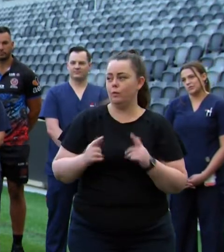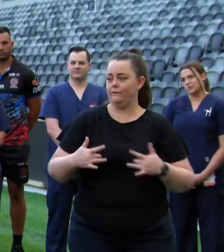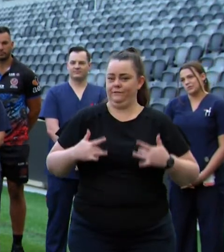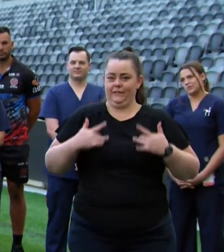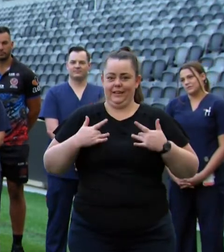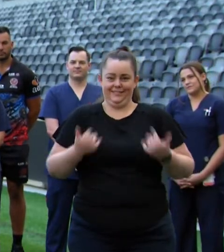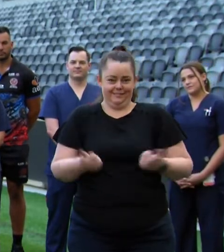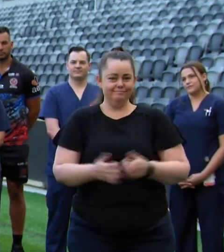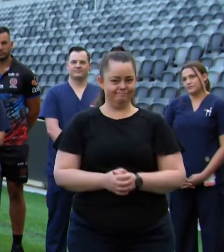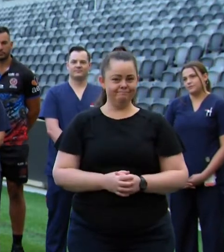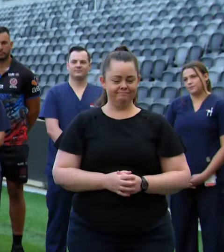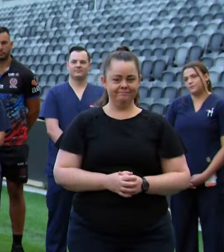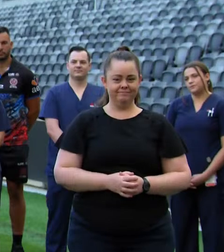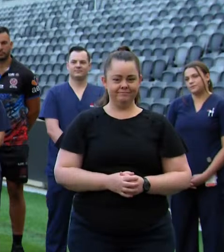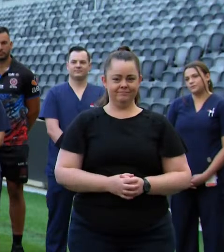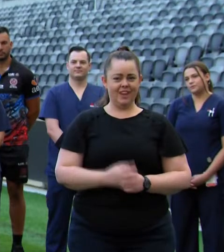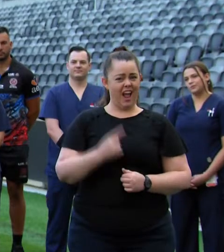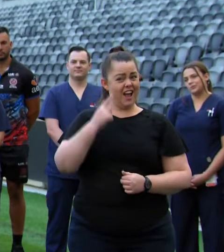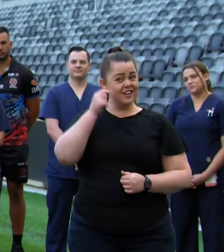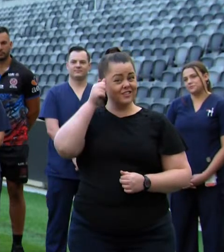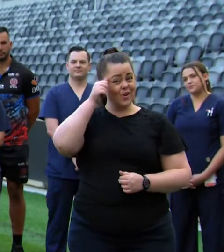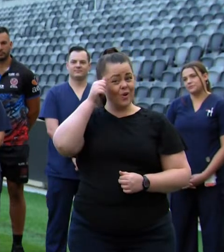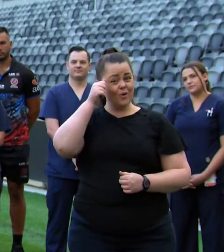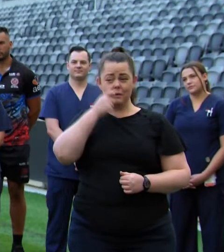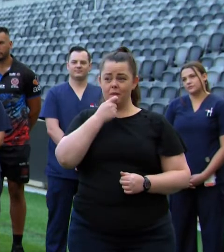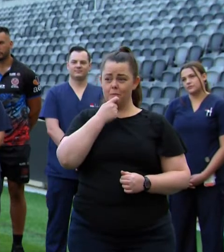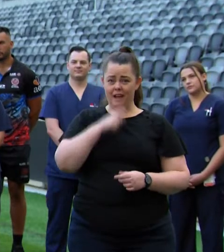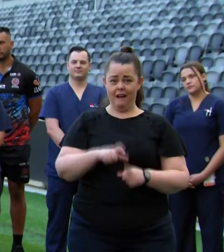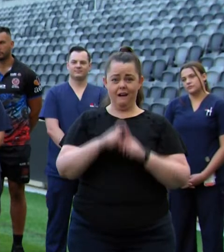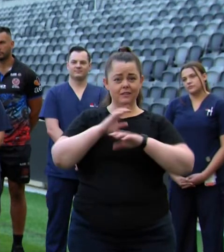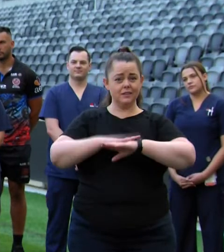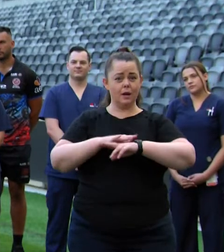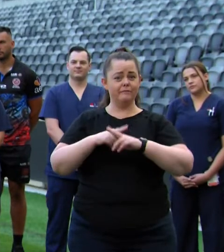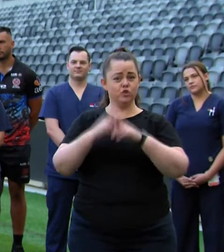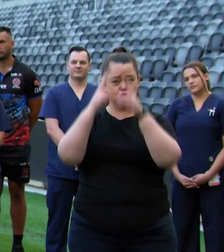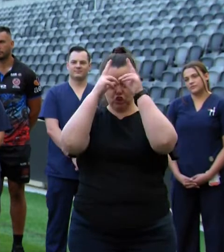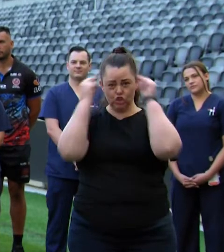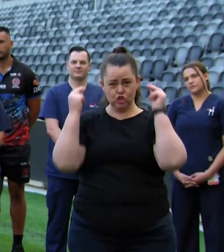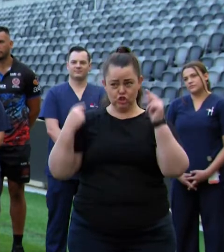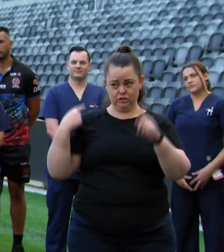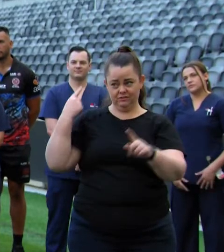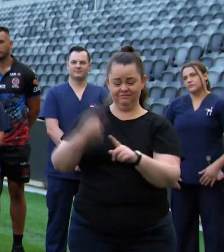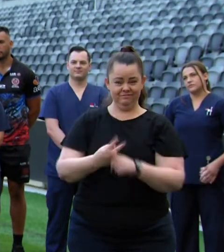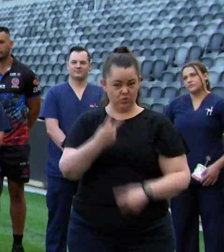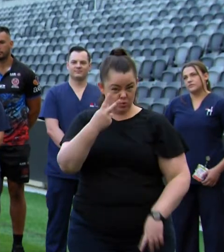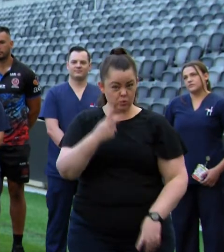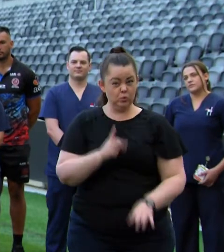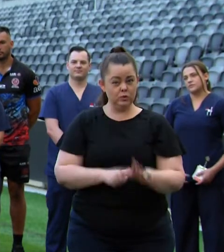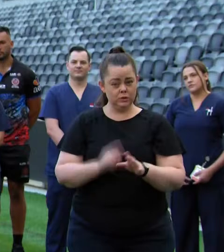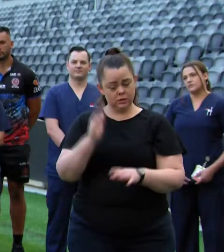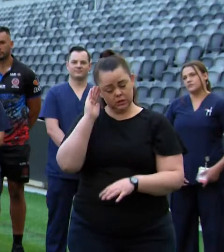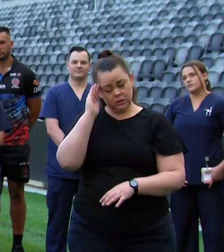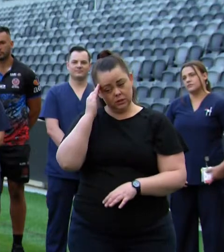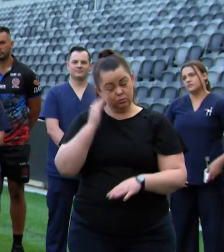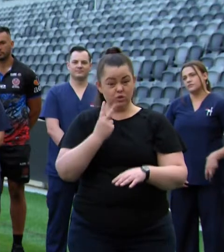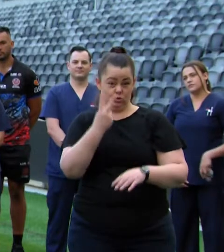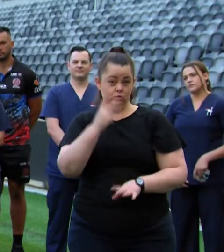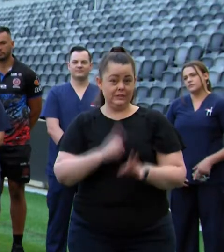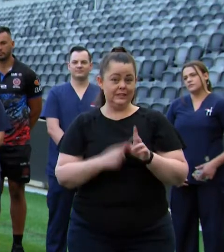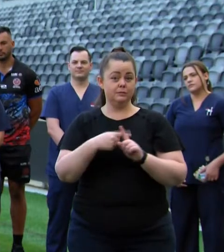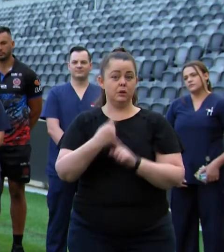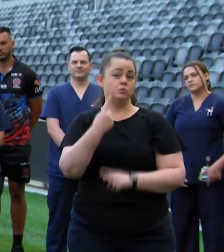think, to thank nurses across the state. We have obviously lived now through 2 years and 1 month